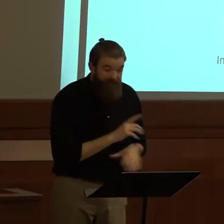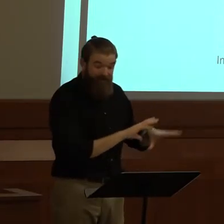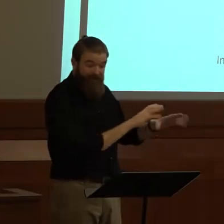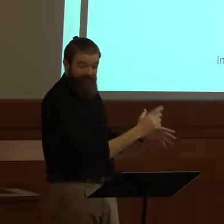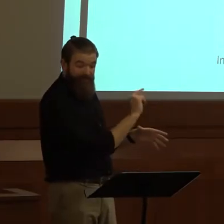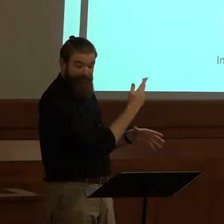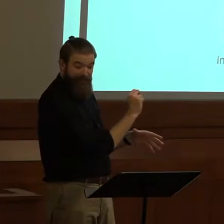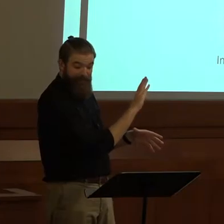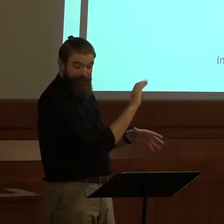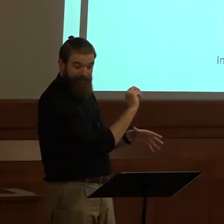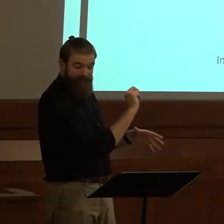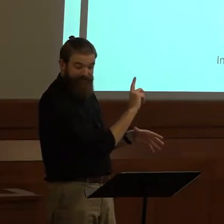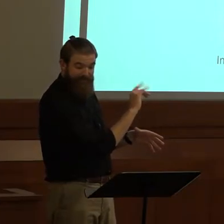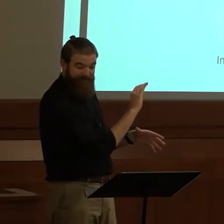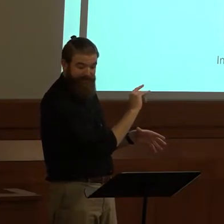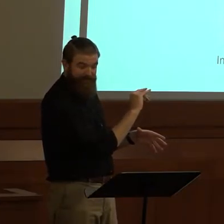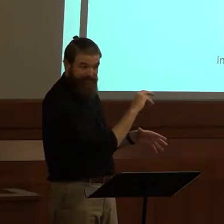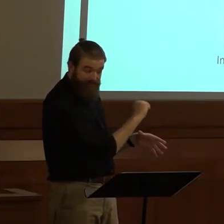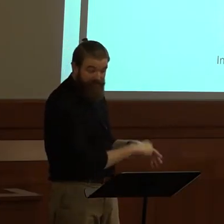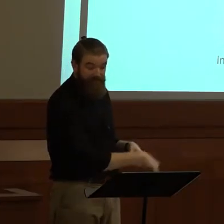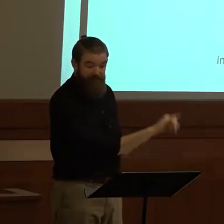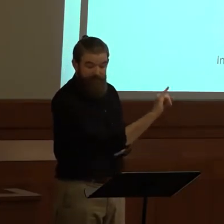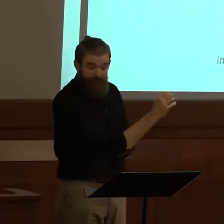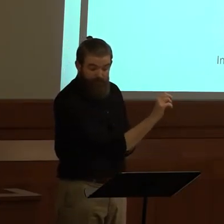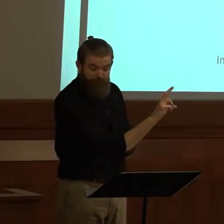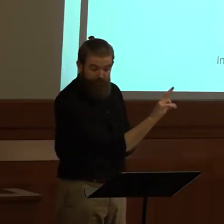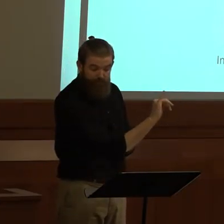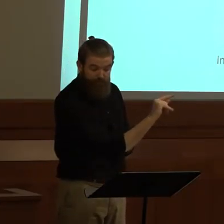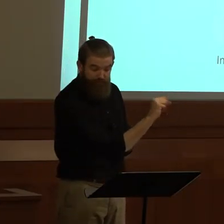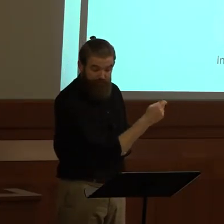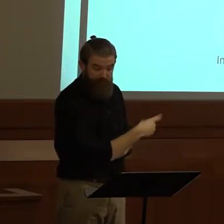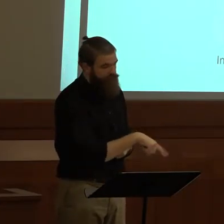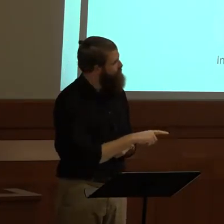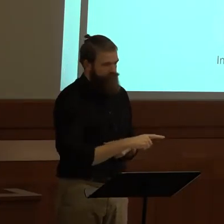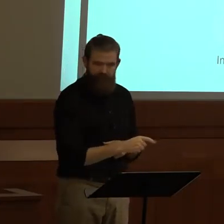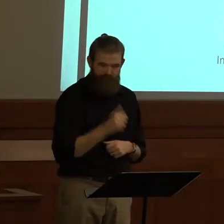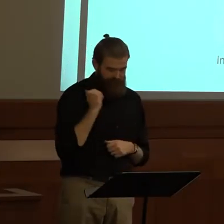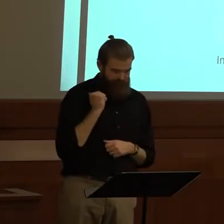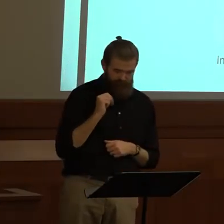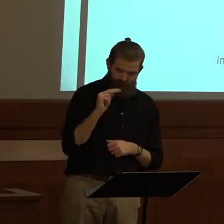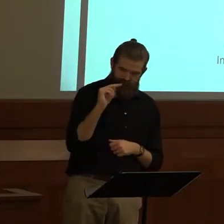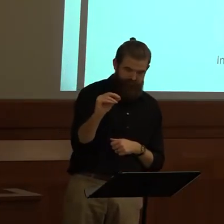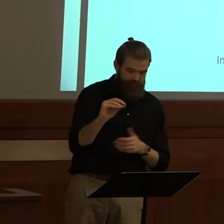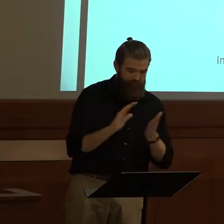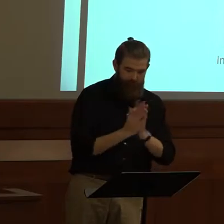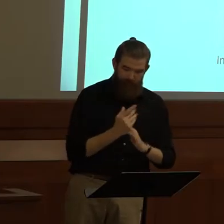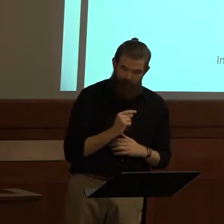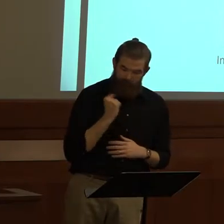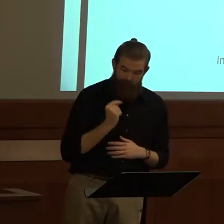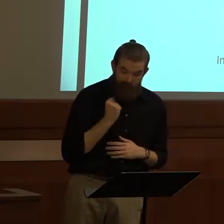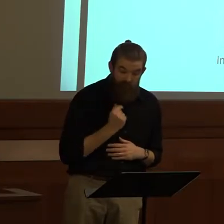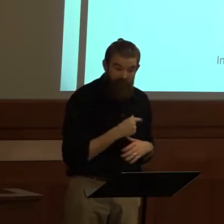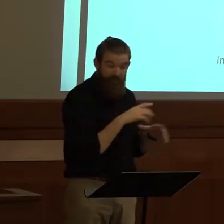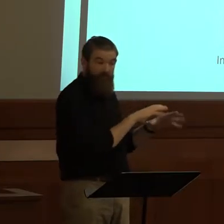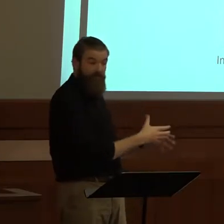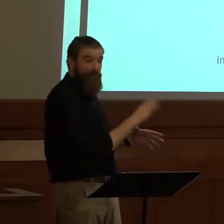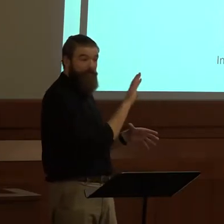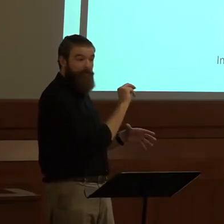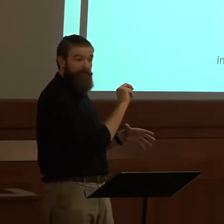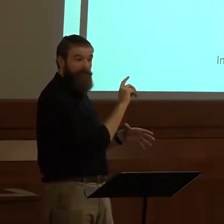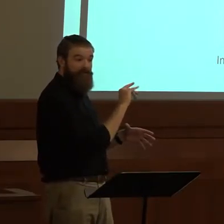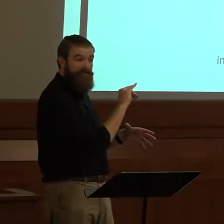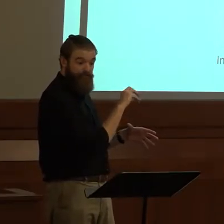preaching. Both orders insisted it would be impossible to make an exception. He could be admitted into a religious order, he was